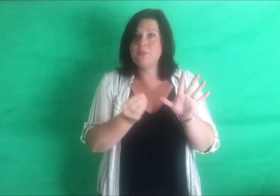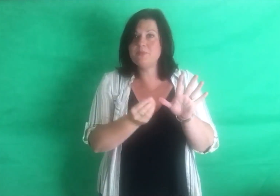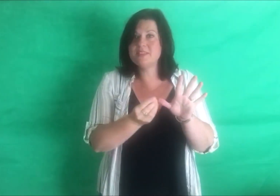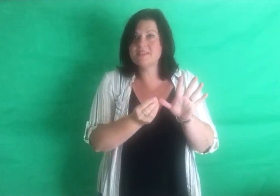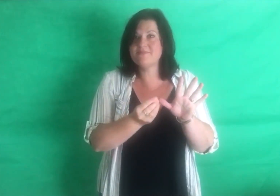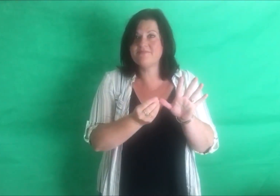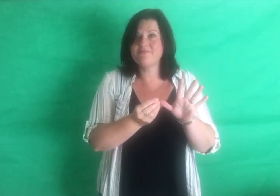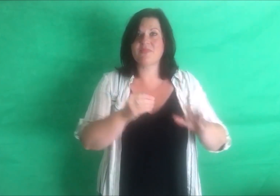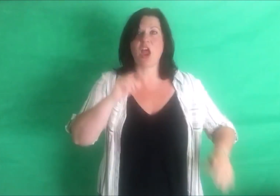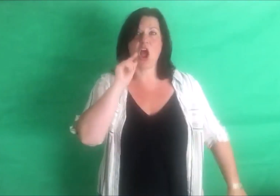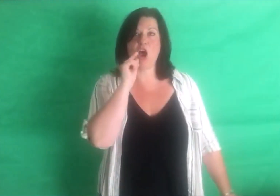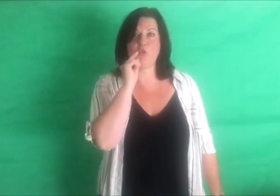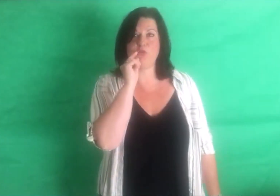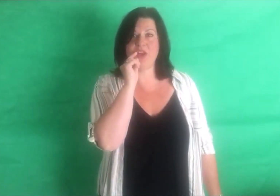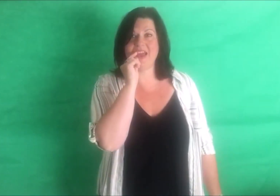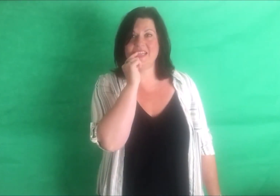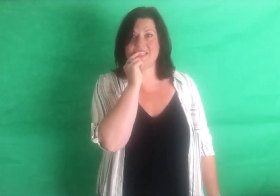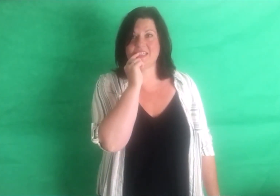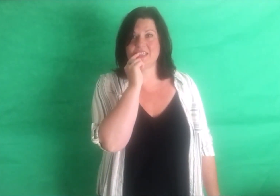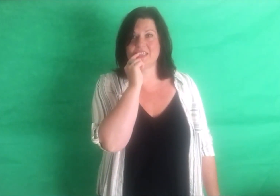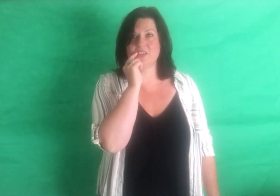plums are red.